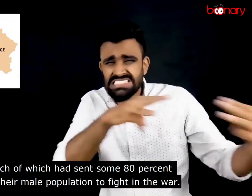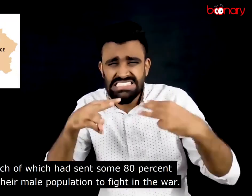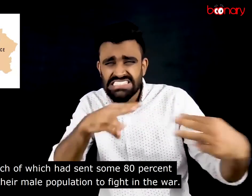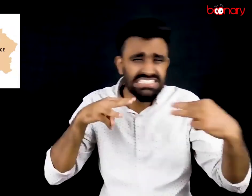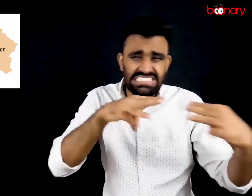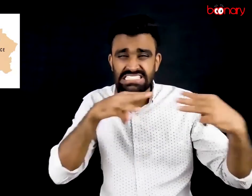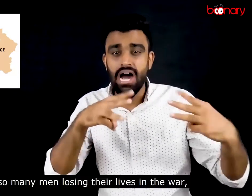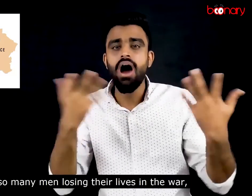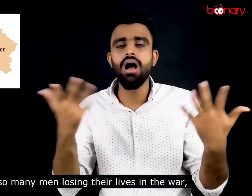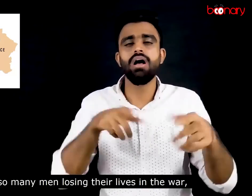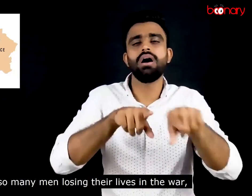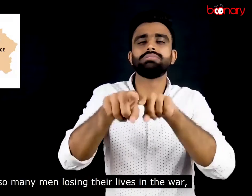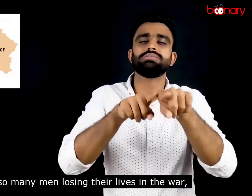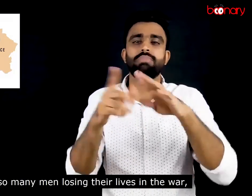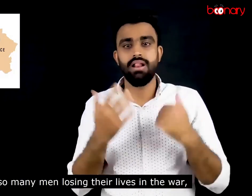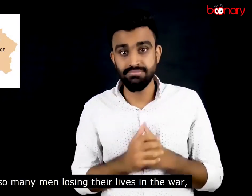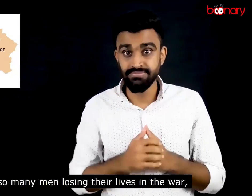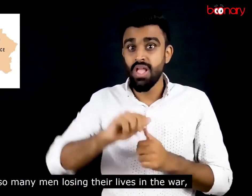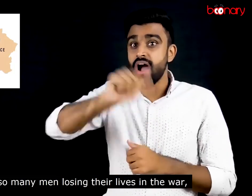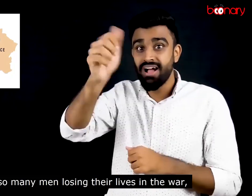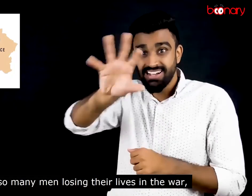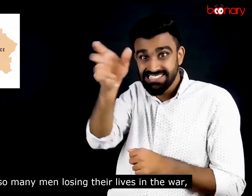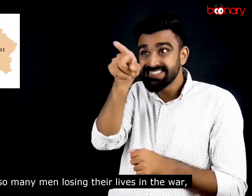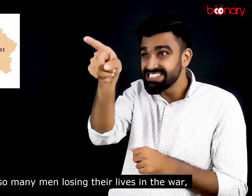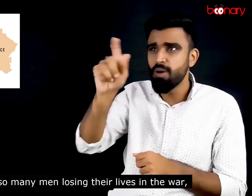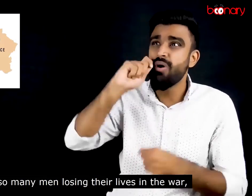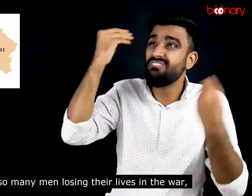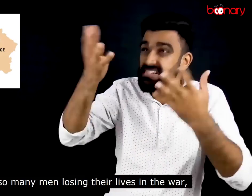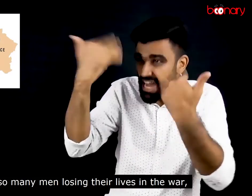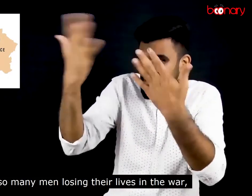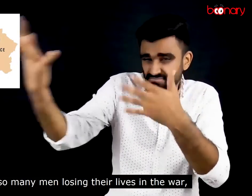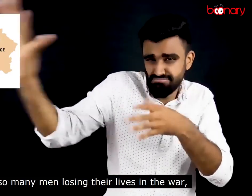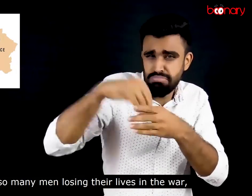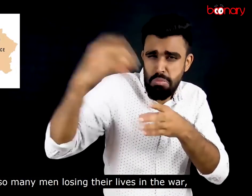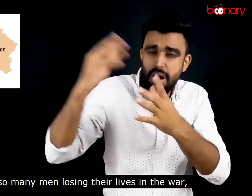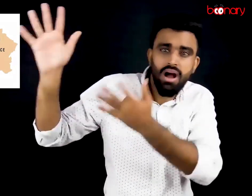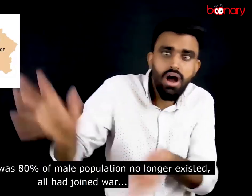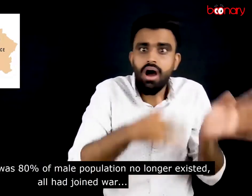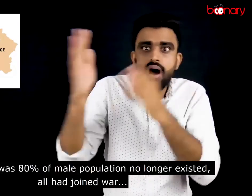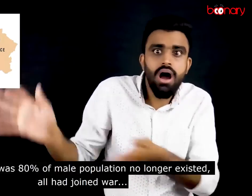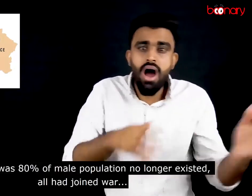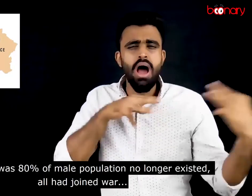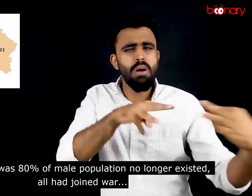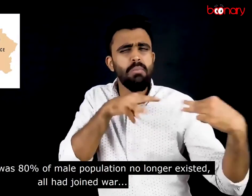war. With so many men losing their lives in the war, the result